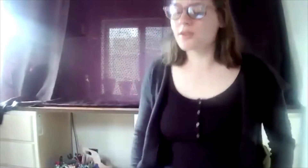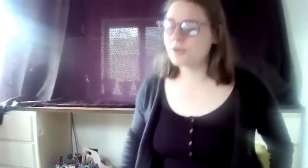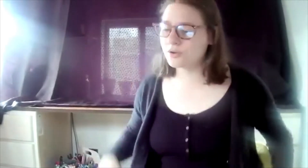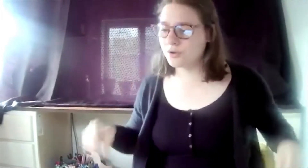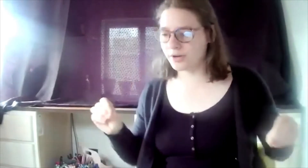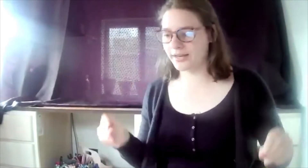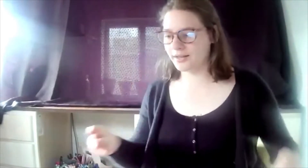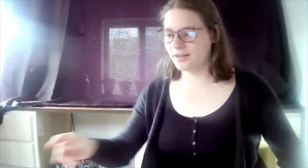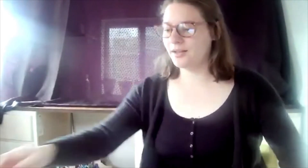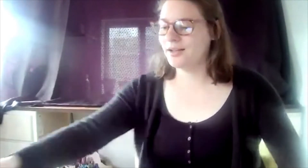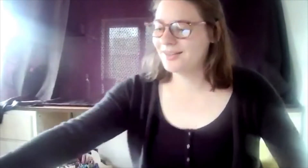Good.